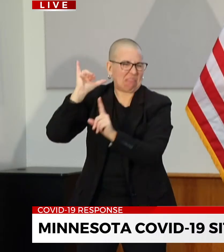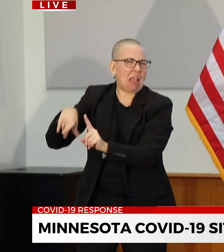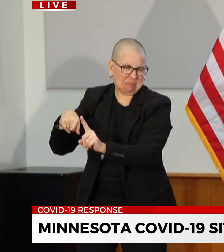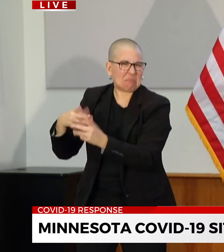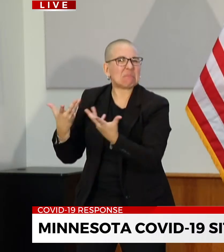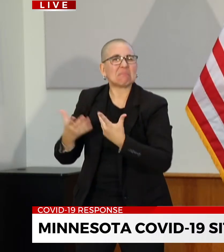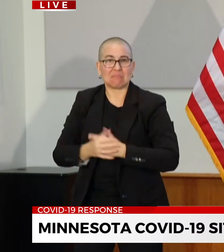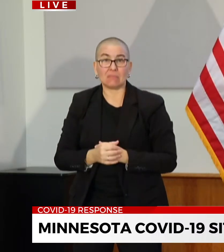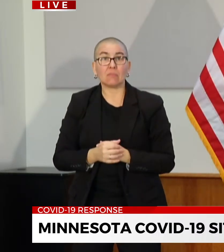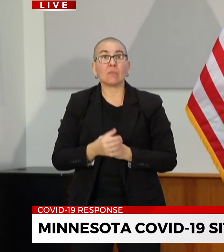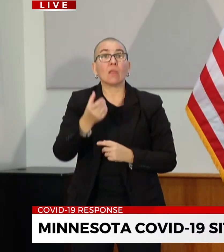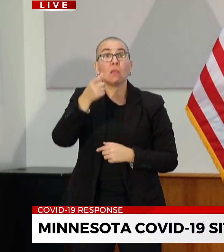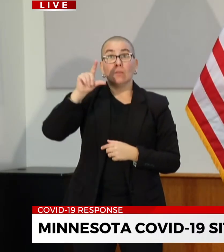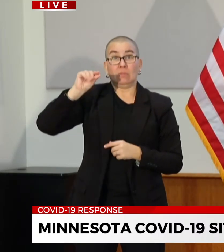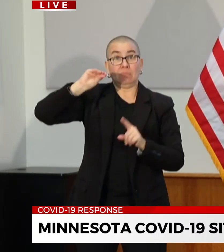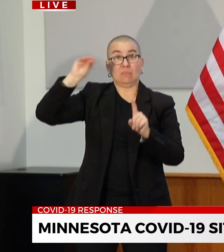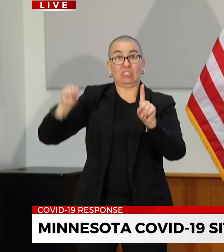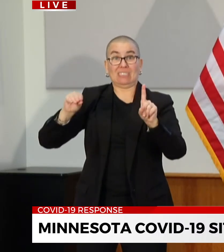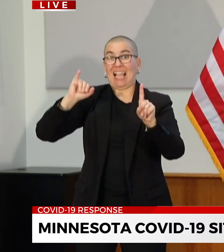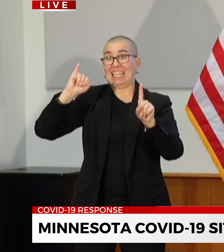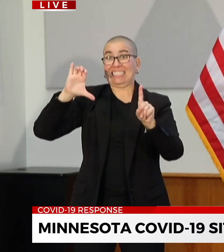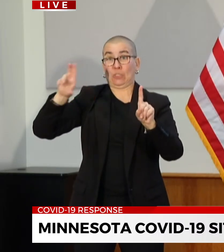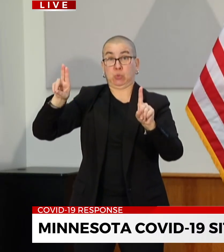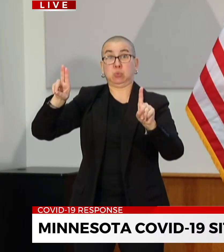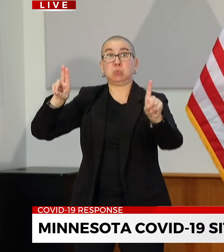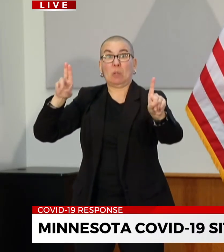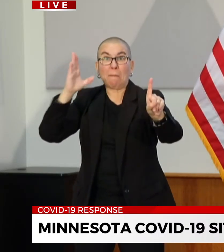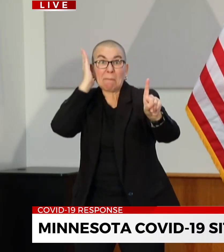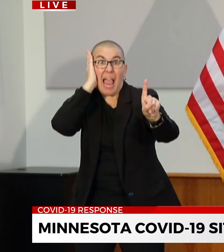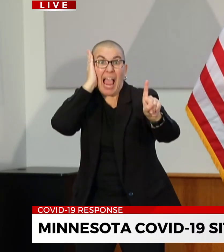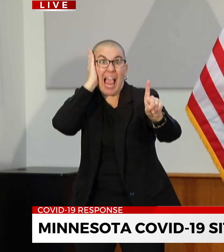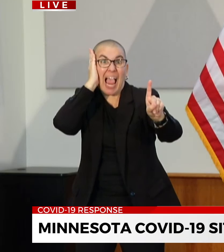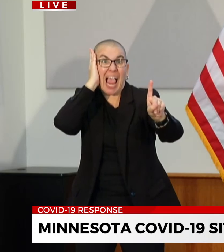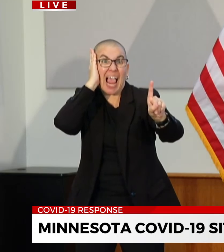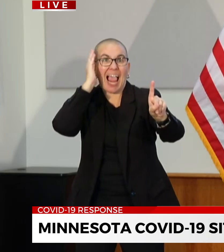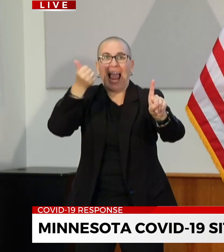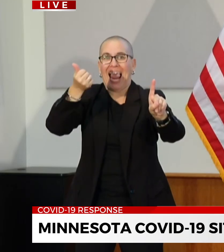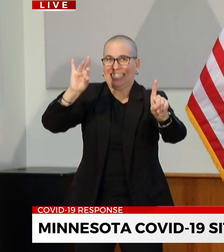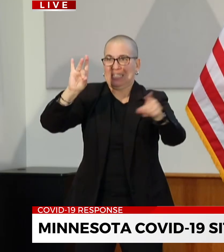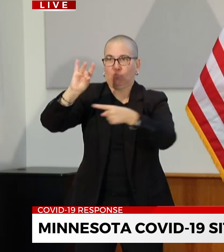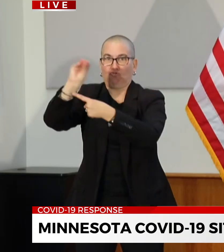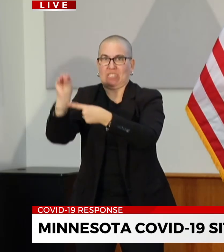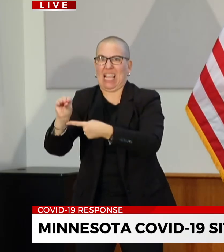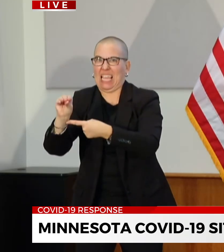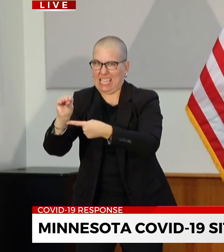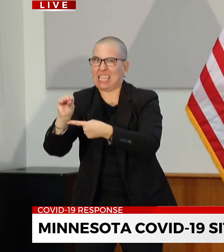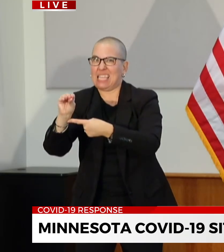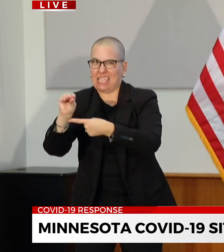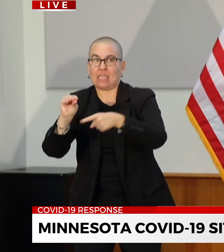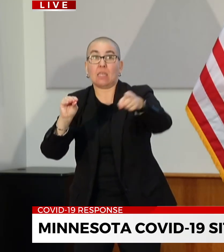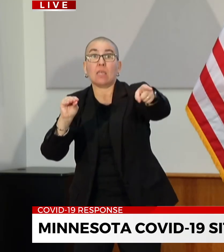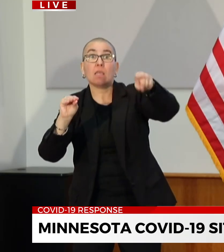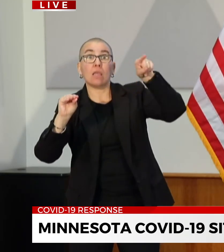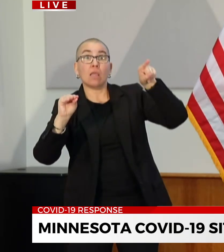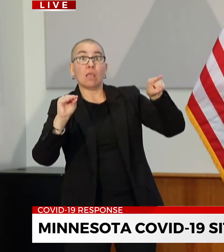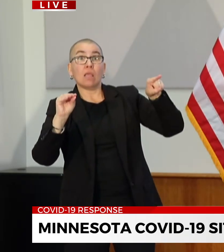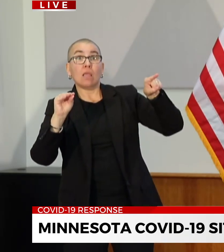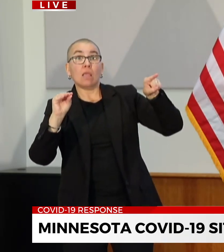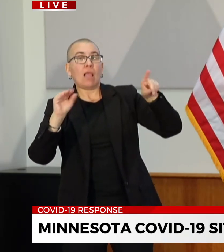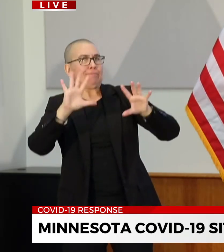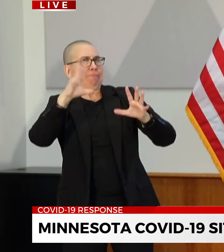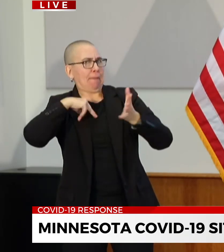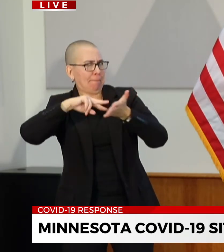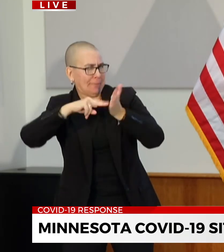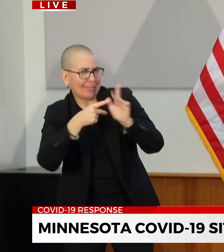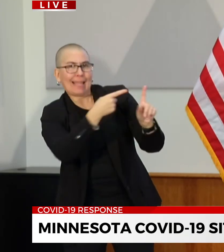COVID-19 patients in ICU beds was 18% and 9% for non-ICU beds. And just as of yesterday, the